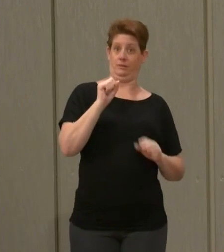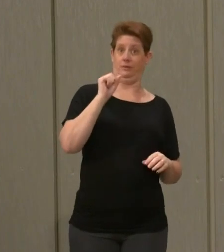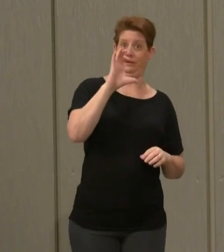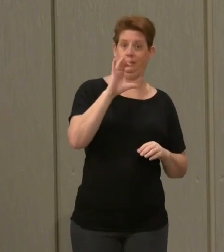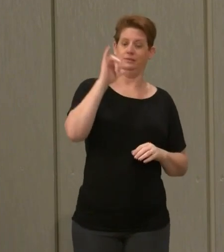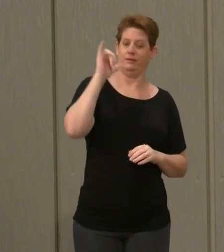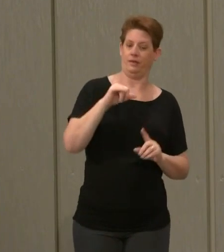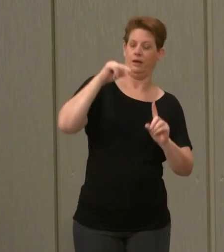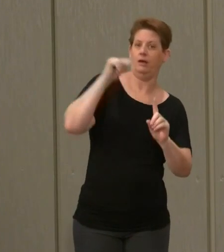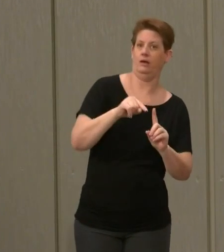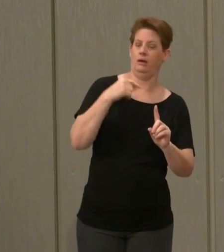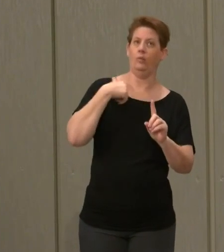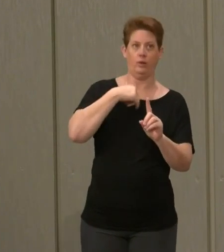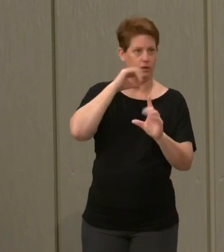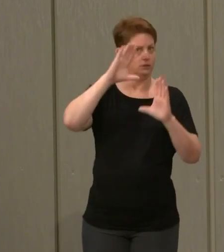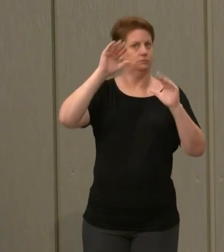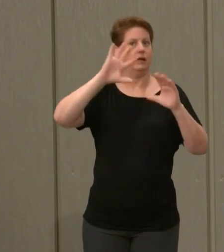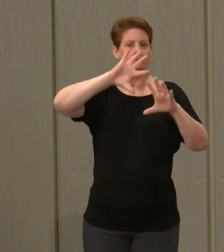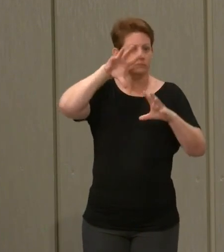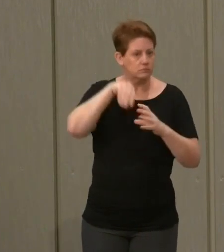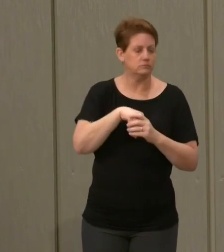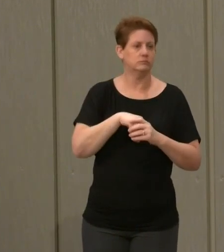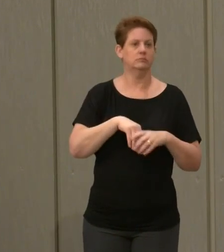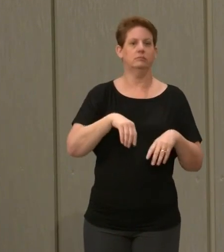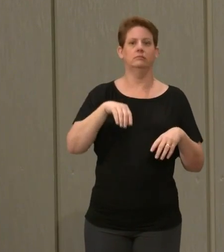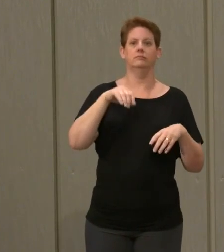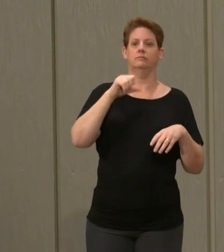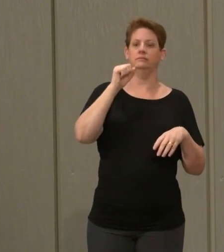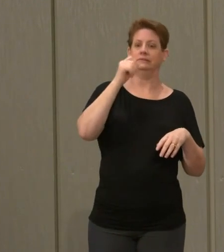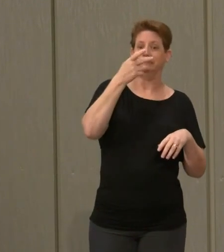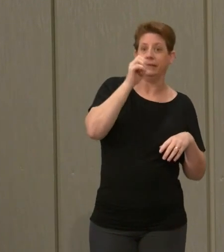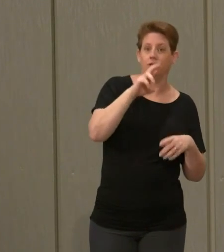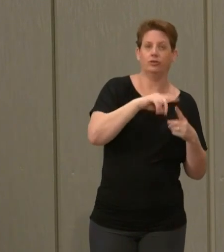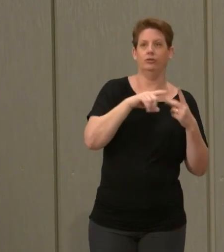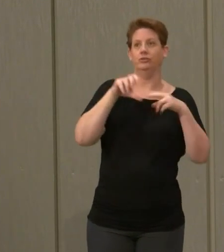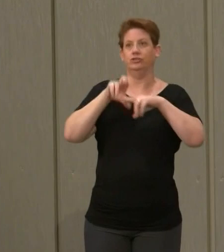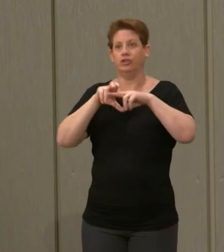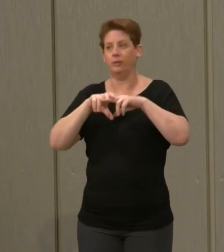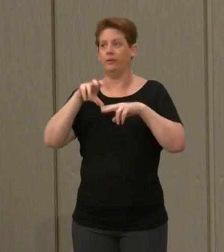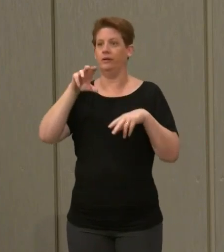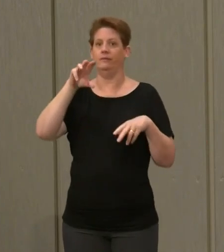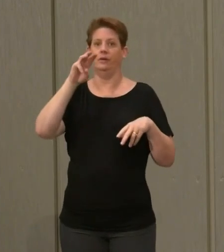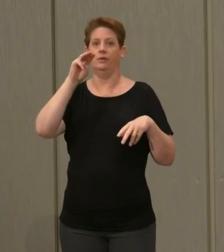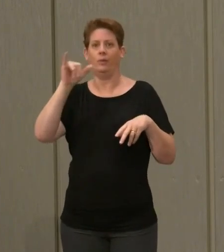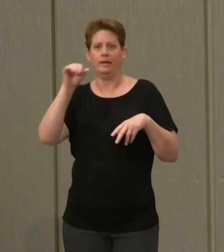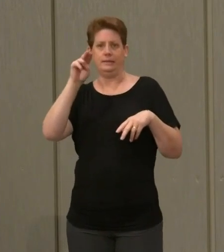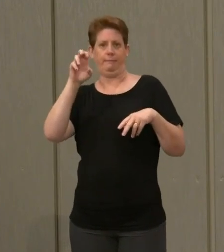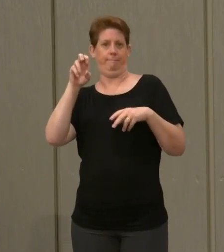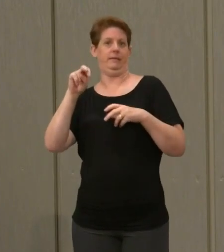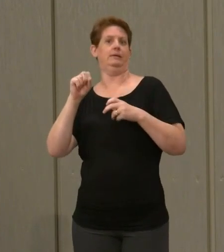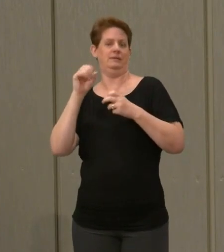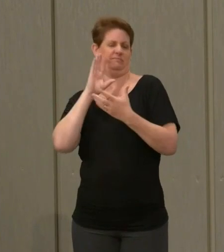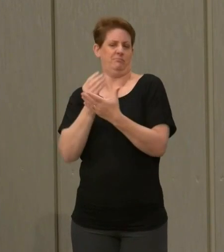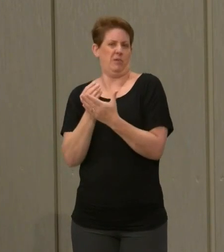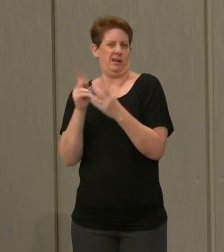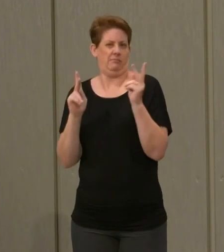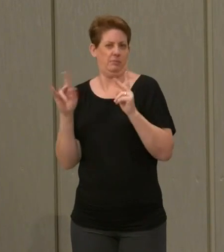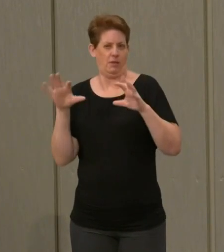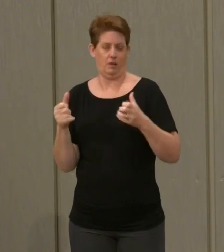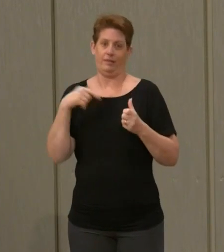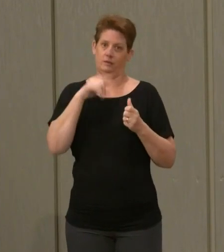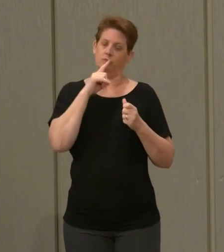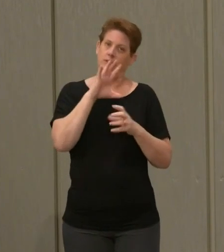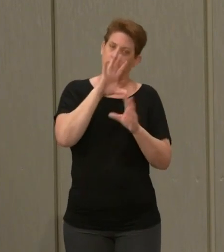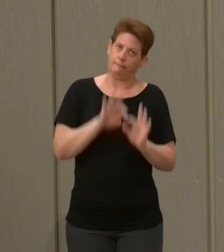the Speaker, as well as the Chairman of Ways and Means, have said that this will be a vital part of the plan moving